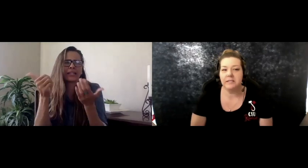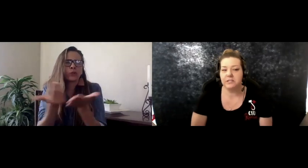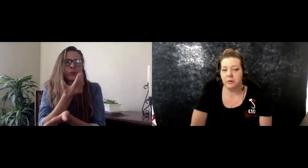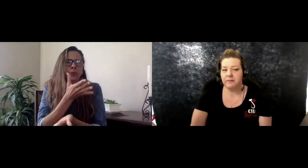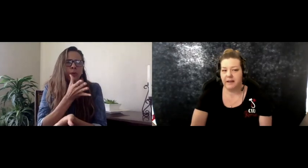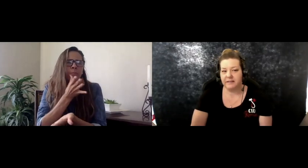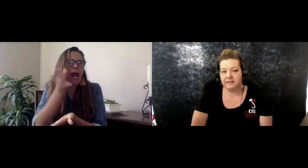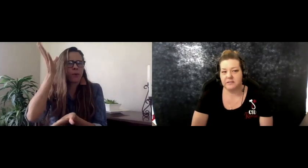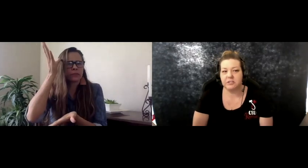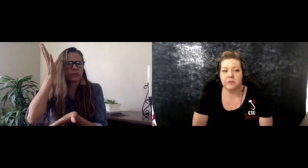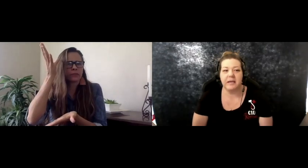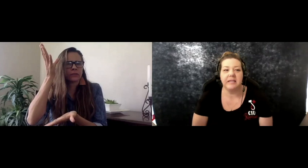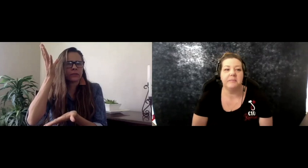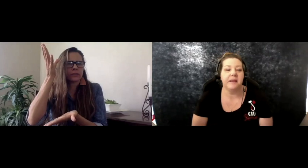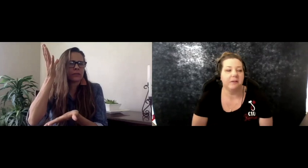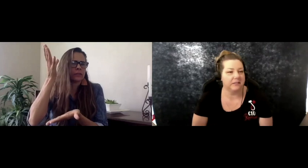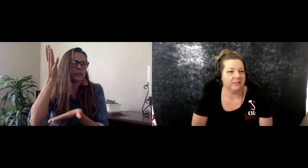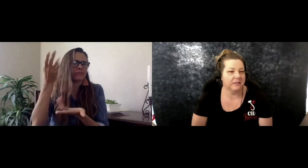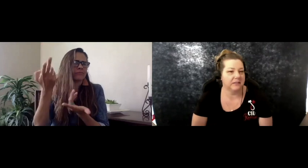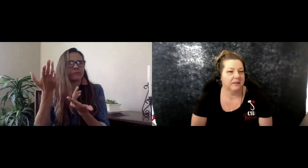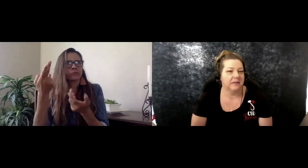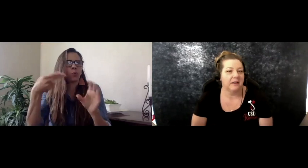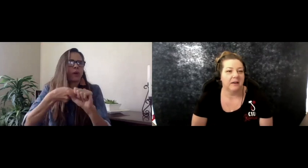What is your advice to any parent